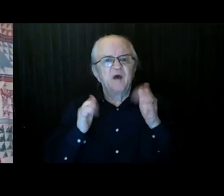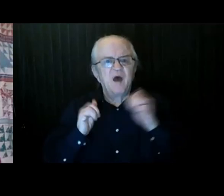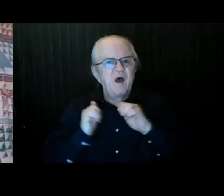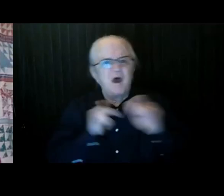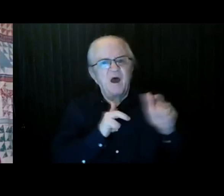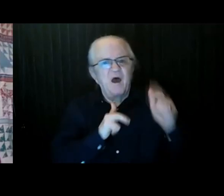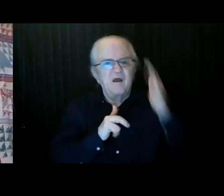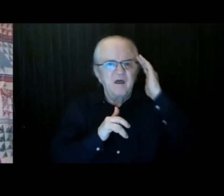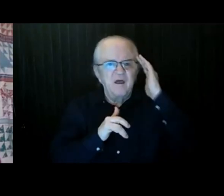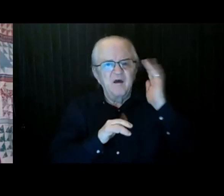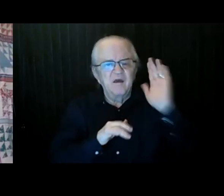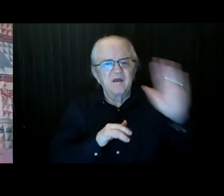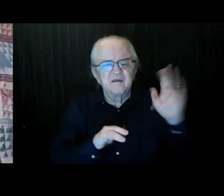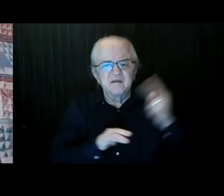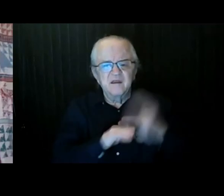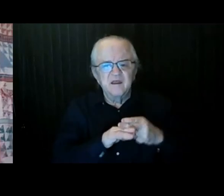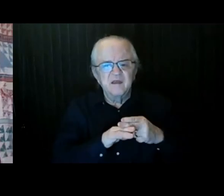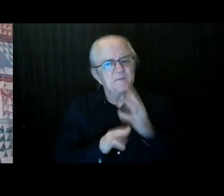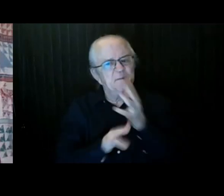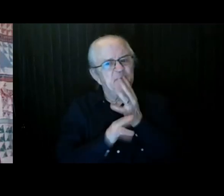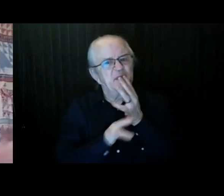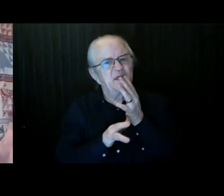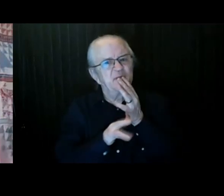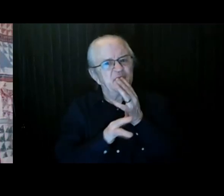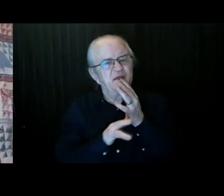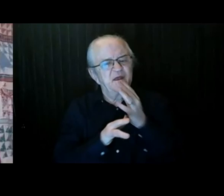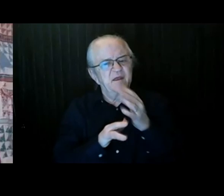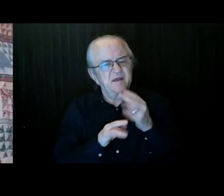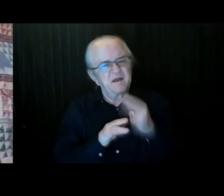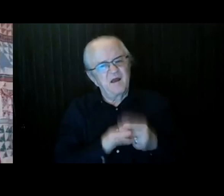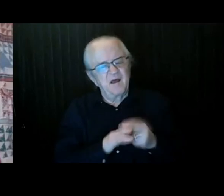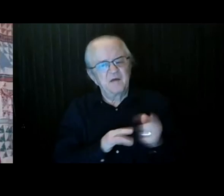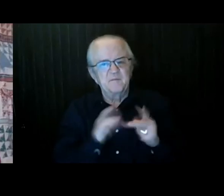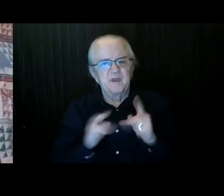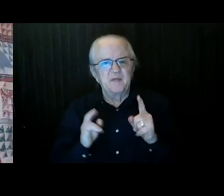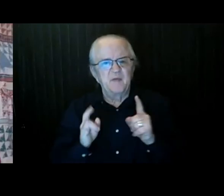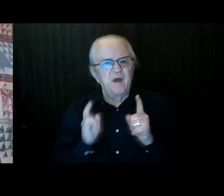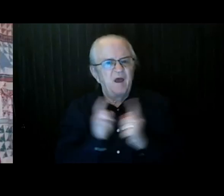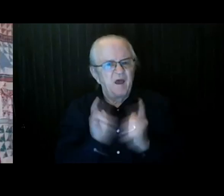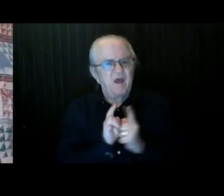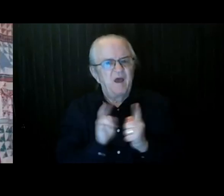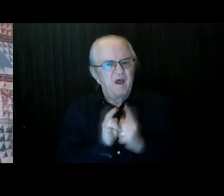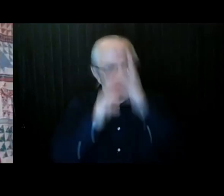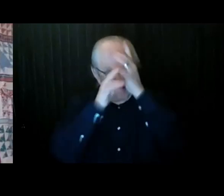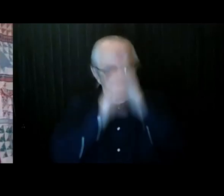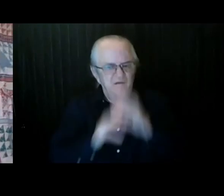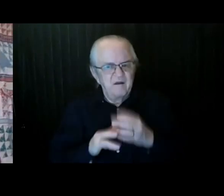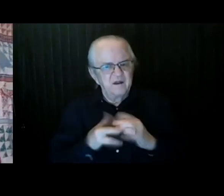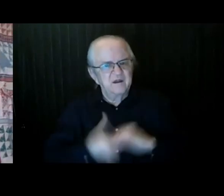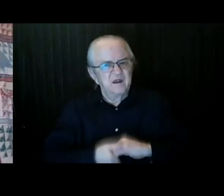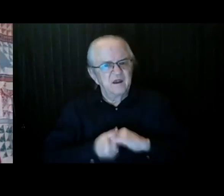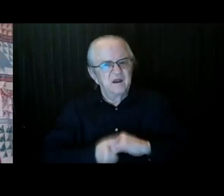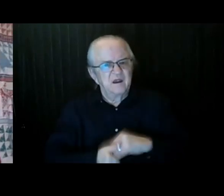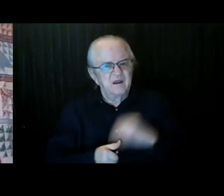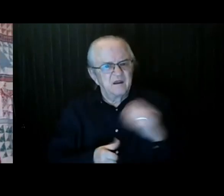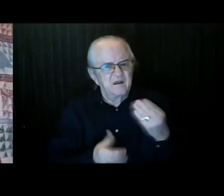that Mime called him. And they were talking to him, people just coming and talking to him and shaking his hand and giving him money. And he would write